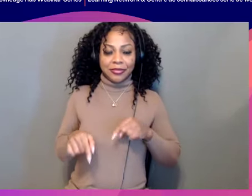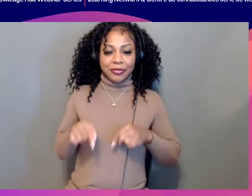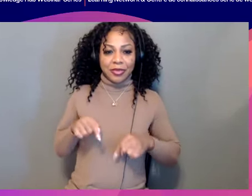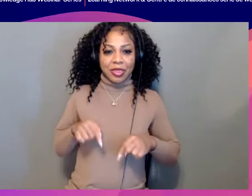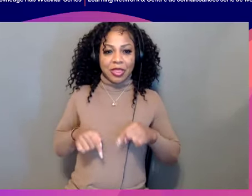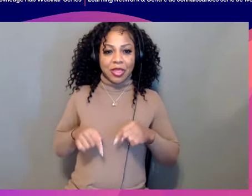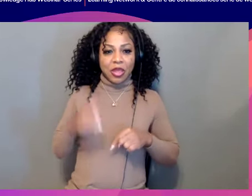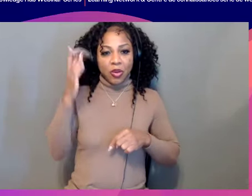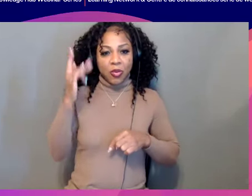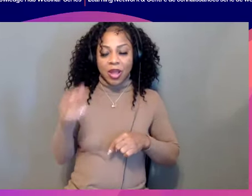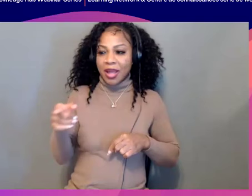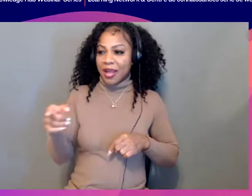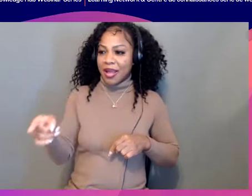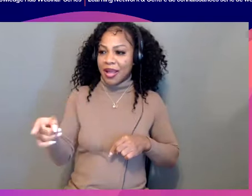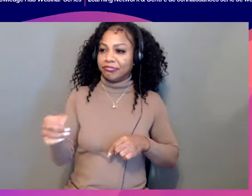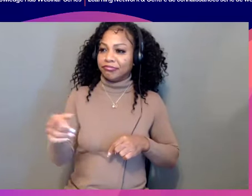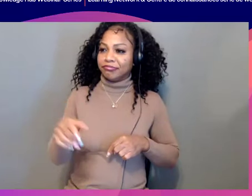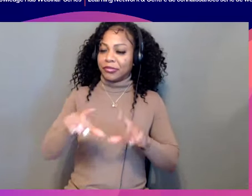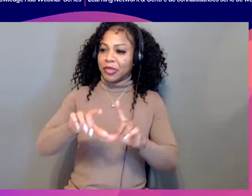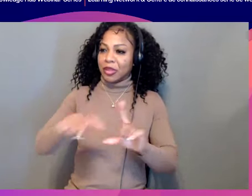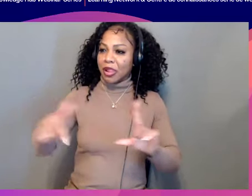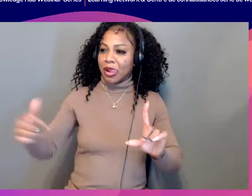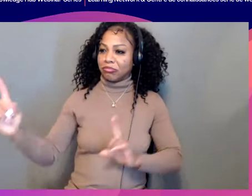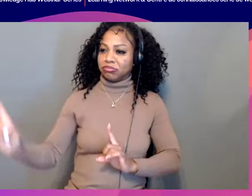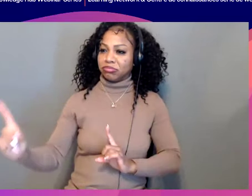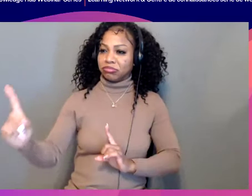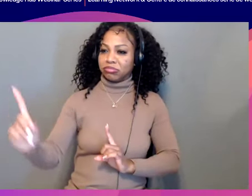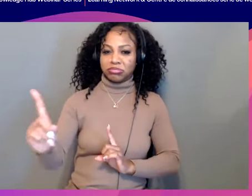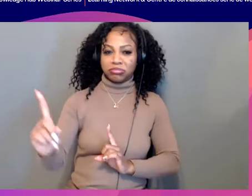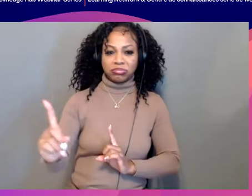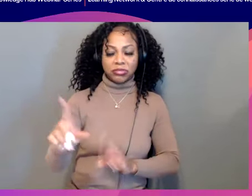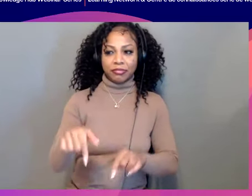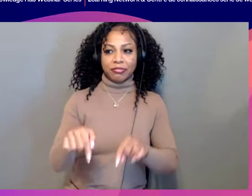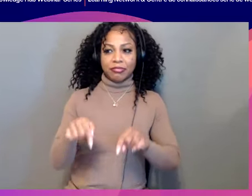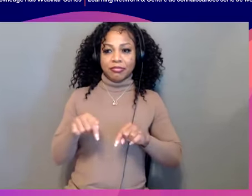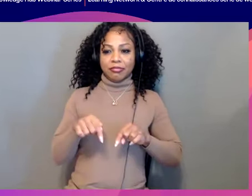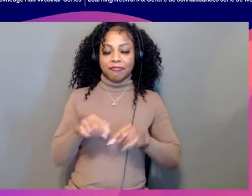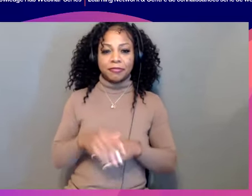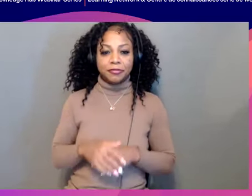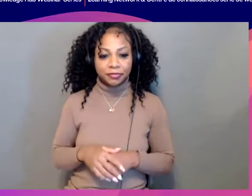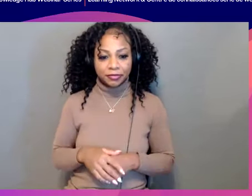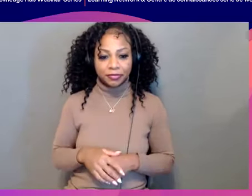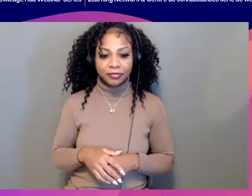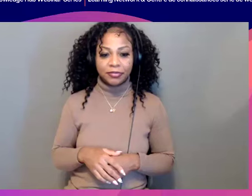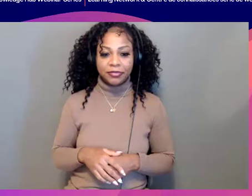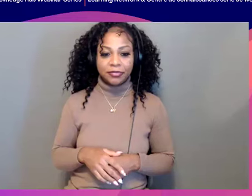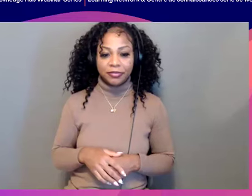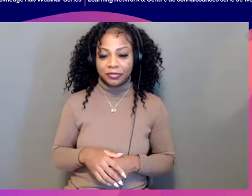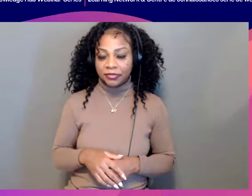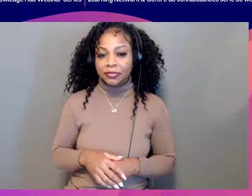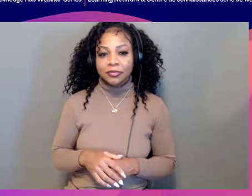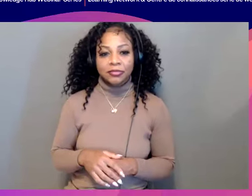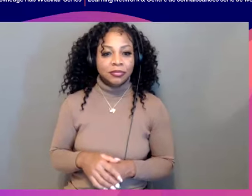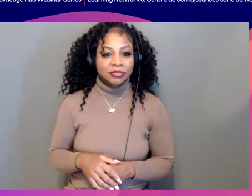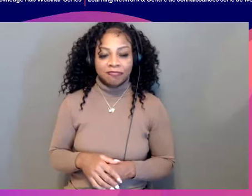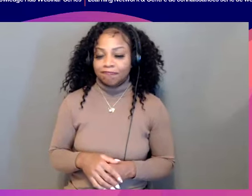2SLGBTQIA plus person enters your space. Silent resistance is very common through projecting an unwillingness